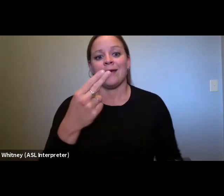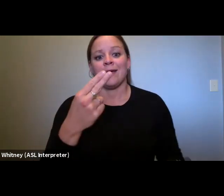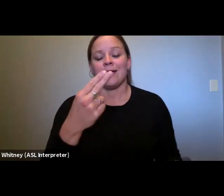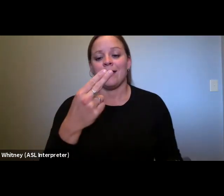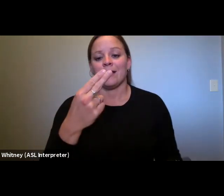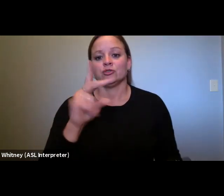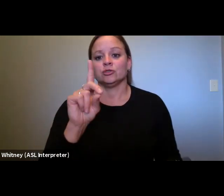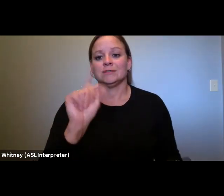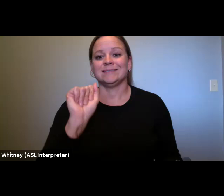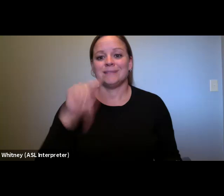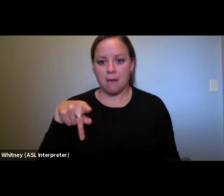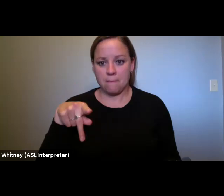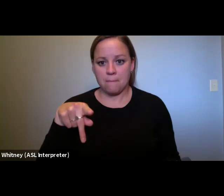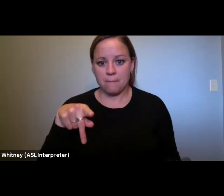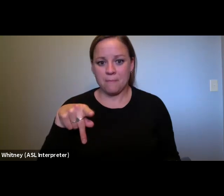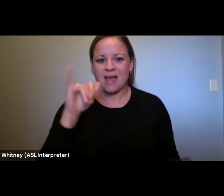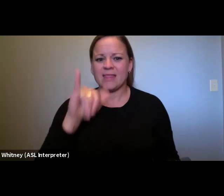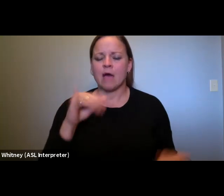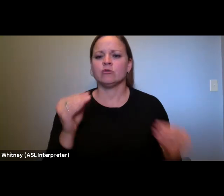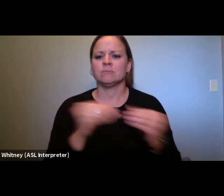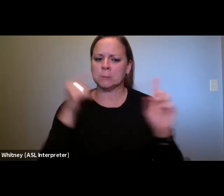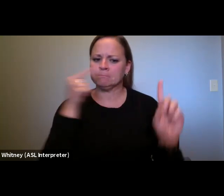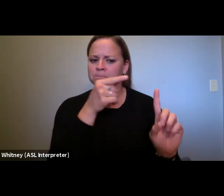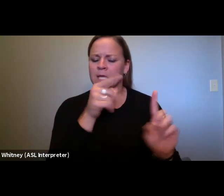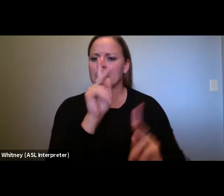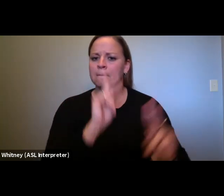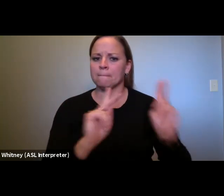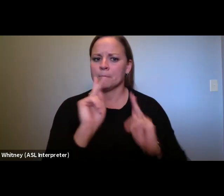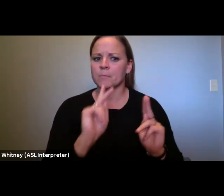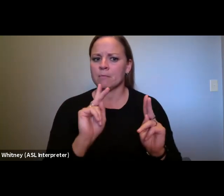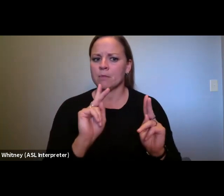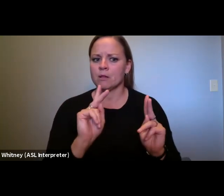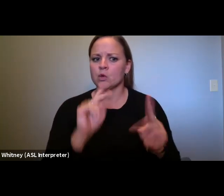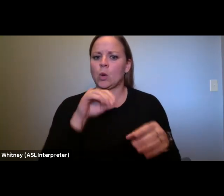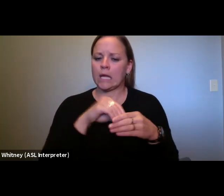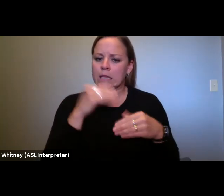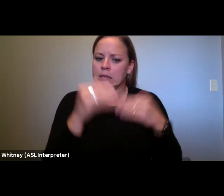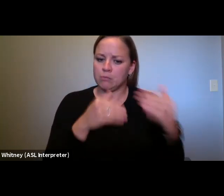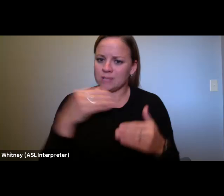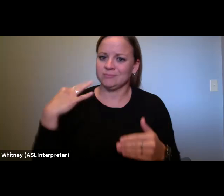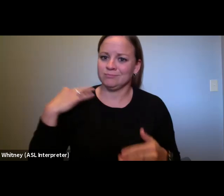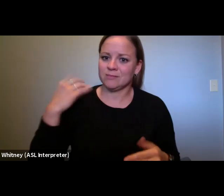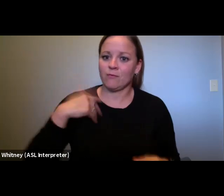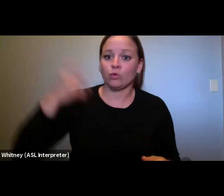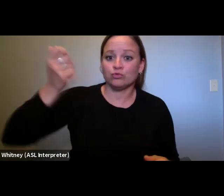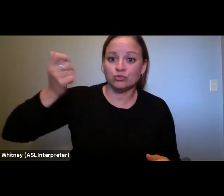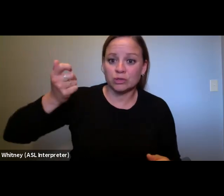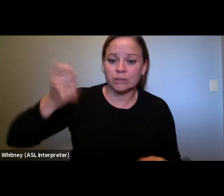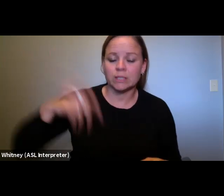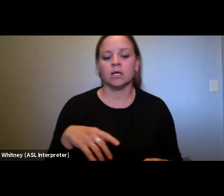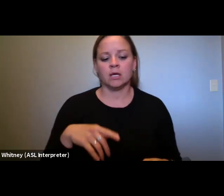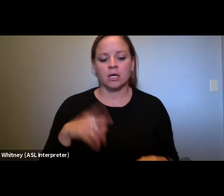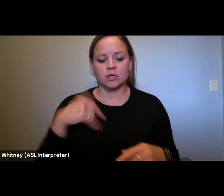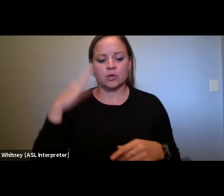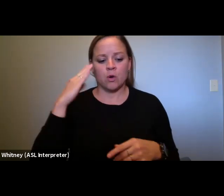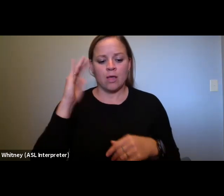Advocacy Program. That one is more targeted to people who are in the process of applying for Social Security benefits. And, that's